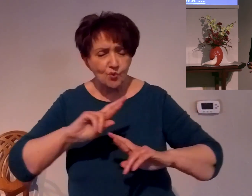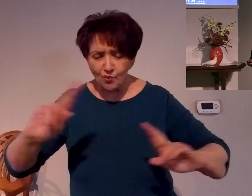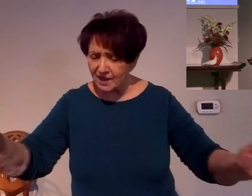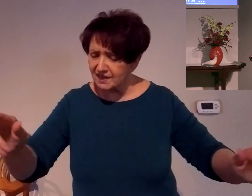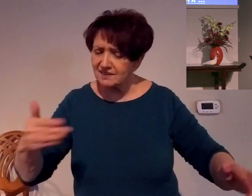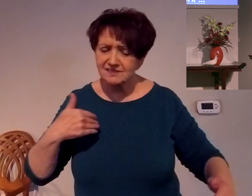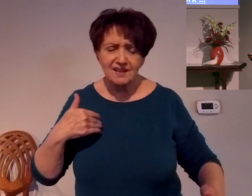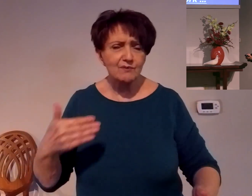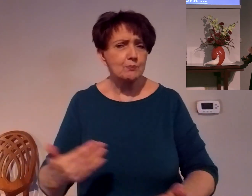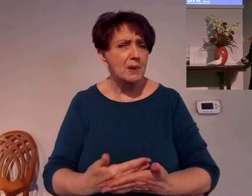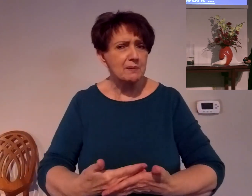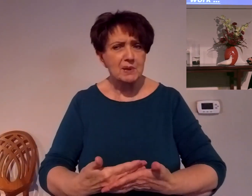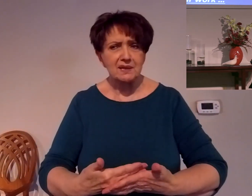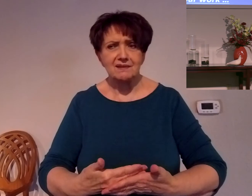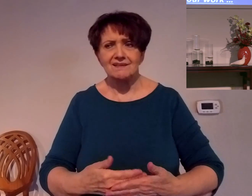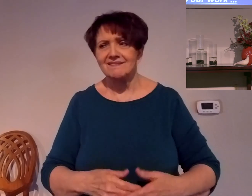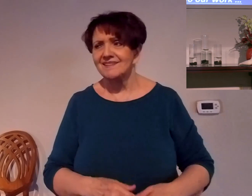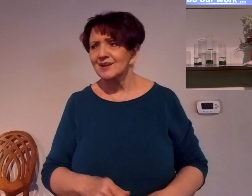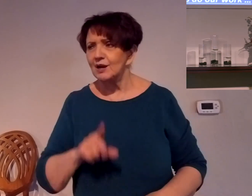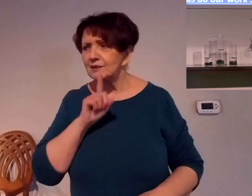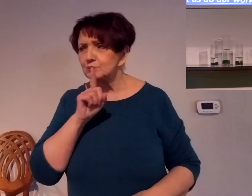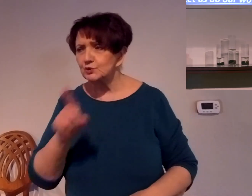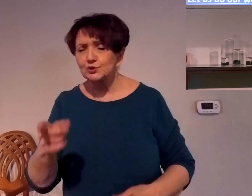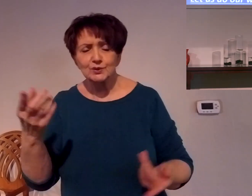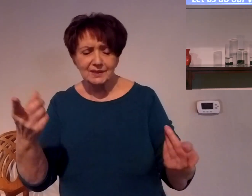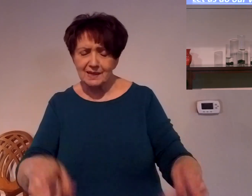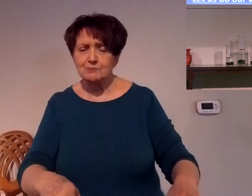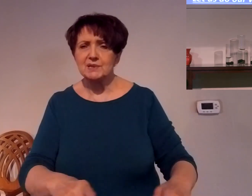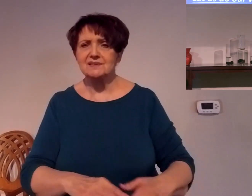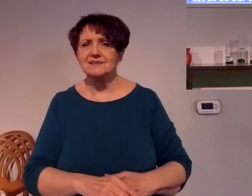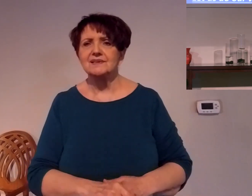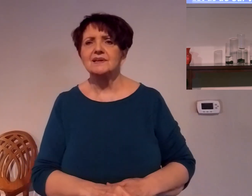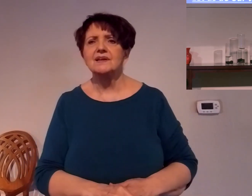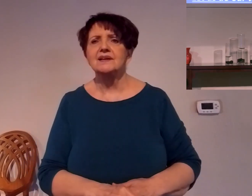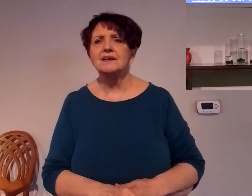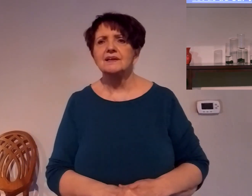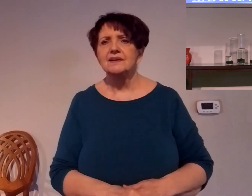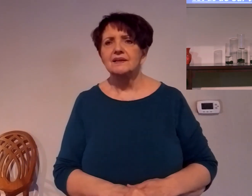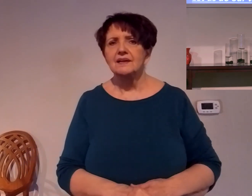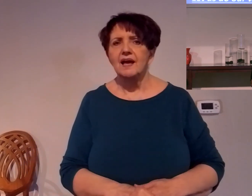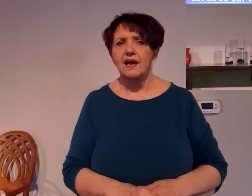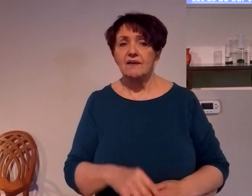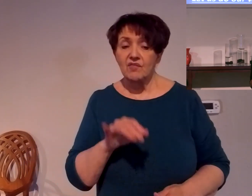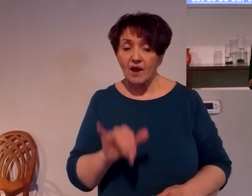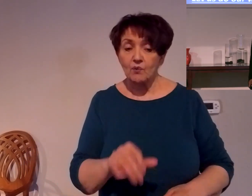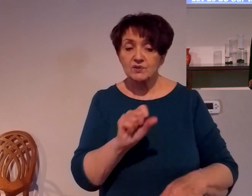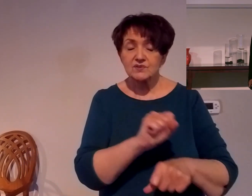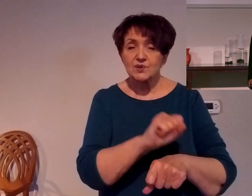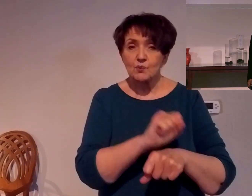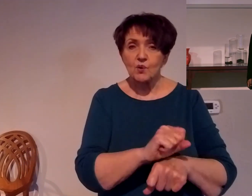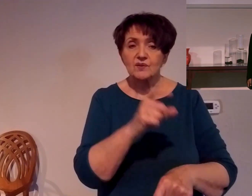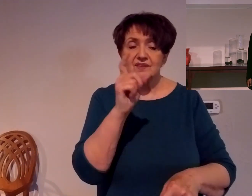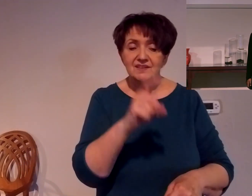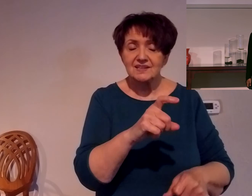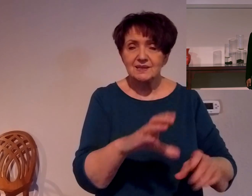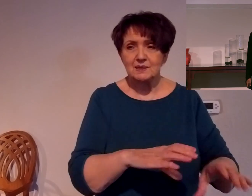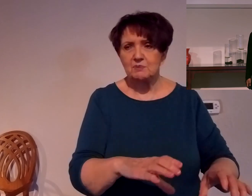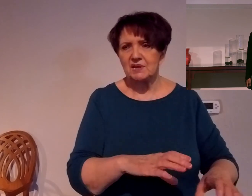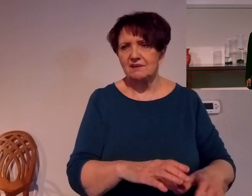this baby. I'm sure that happened. And that was the work that needed to be done on the human